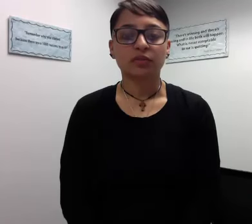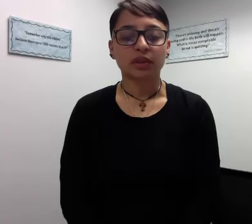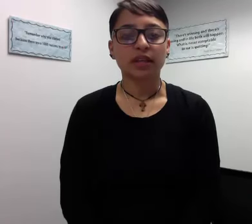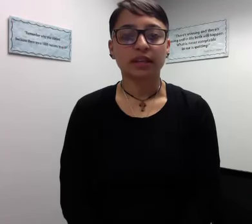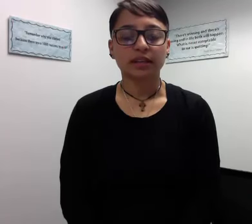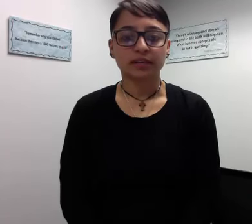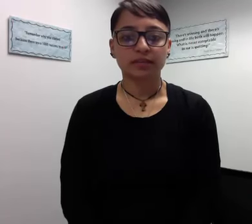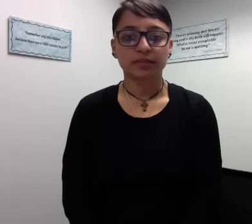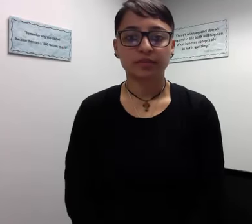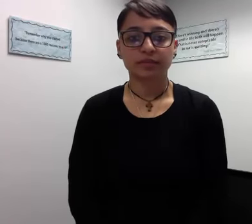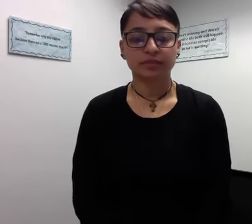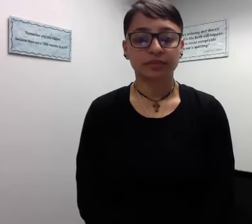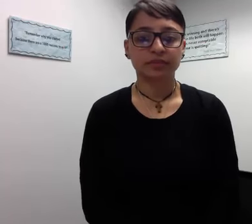the NAD.